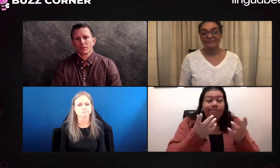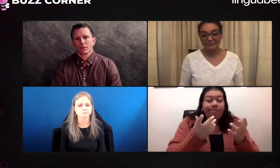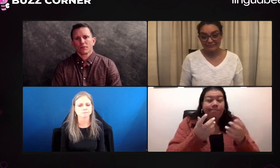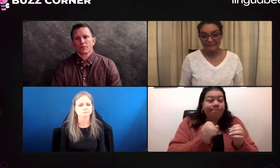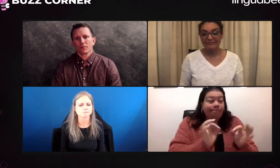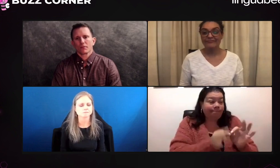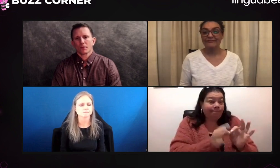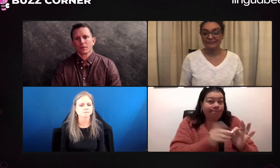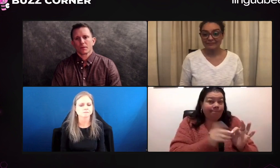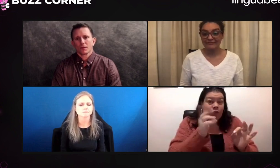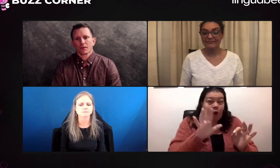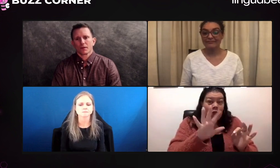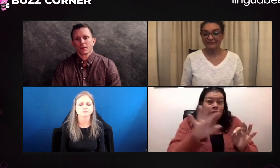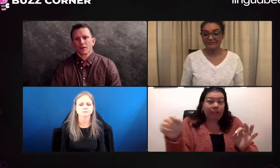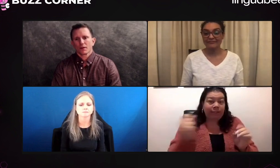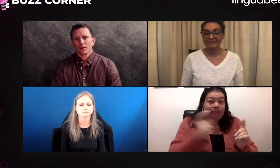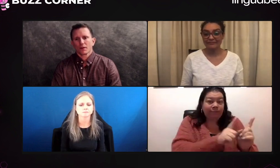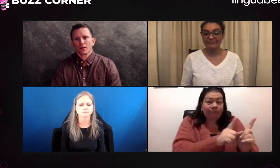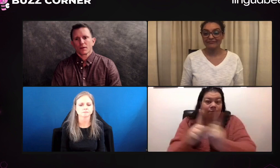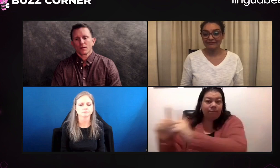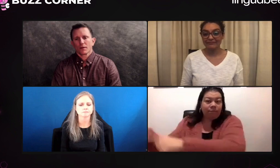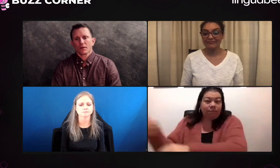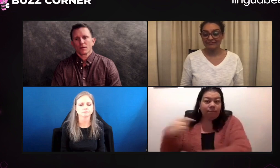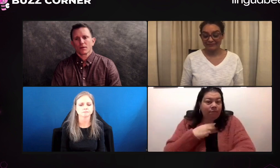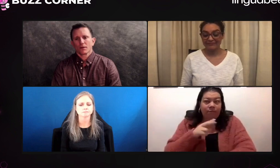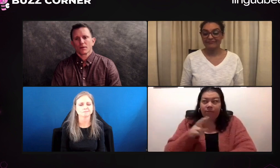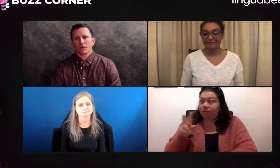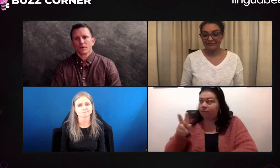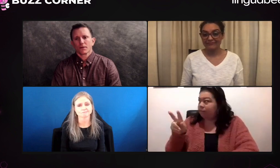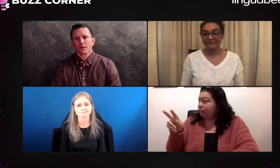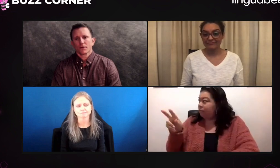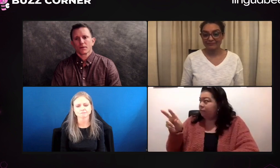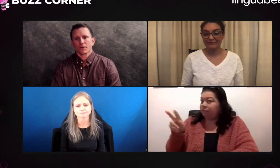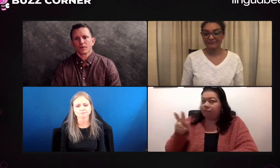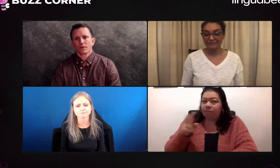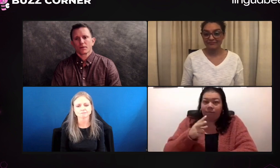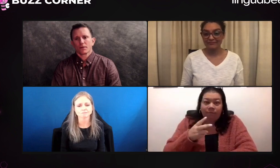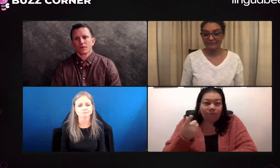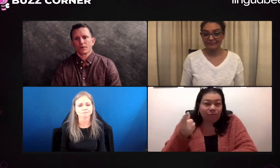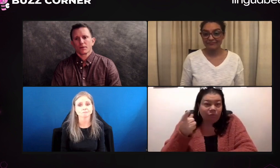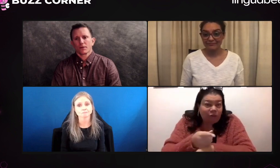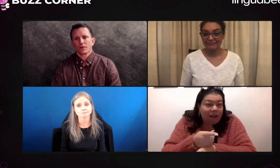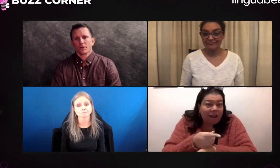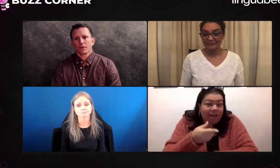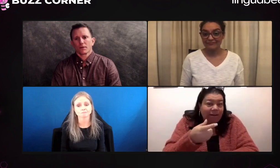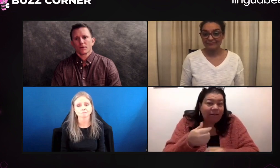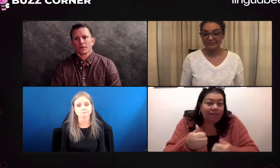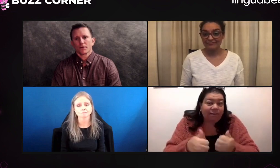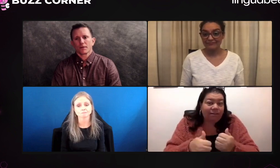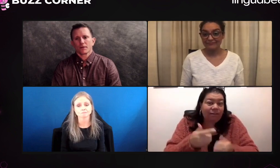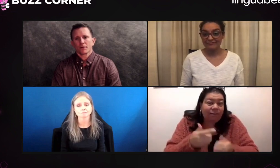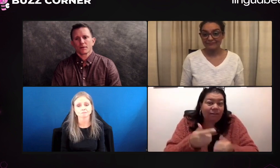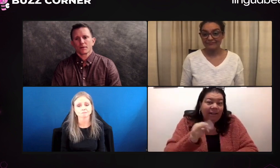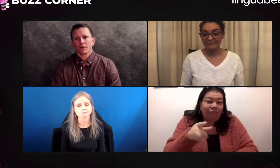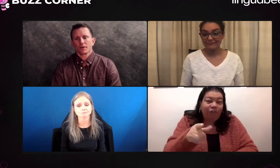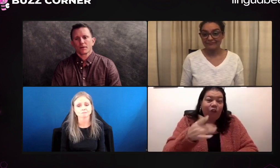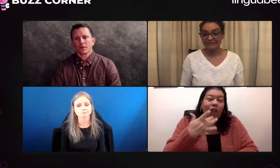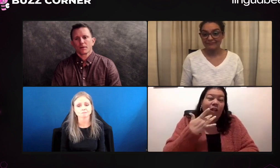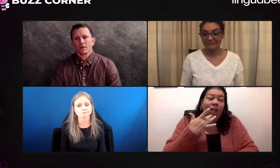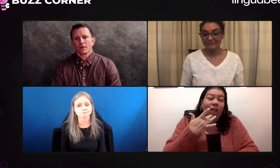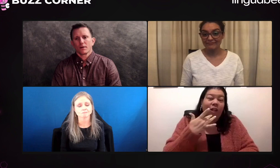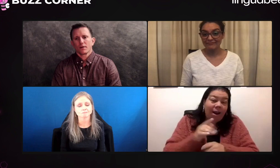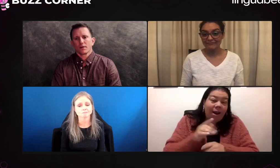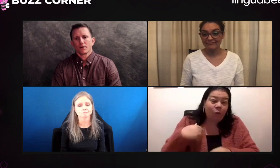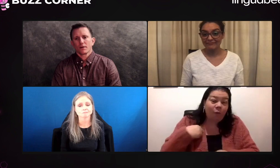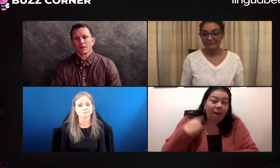help, because some people are just like, well, that's not my problem. I'm just here to facilitate communication and leave. And right, just like you guys